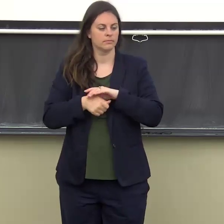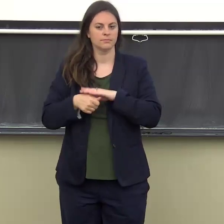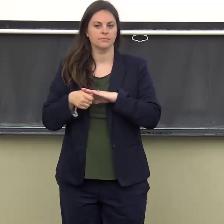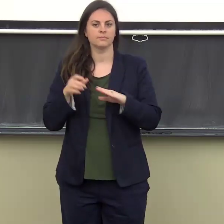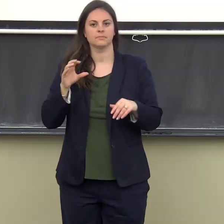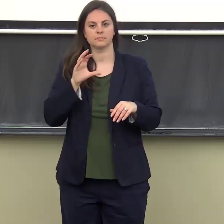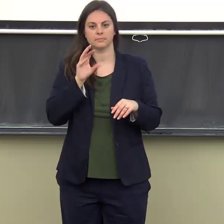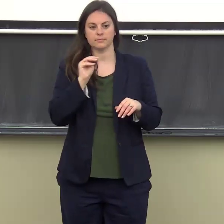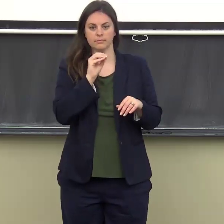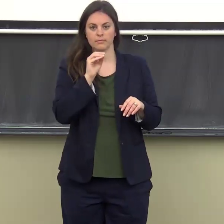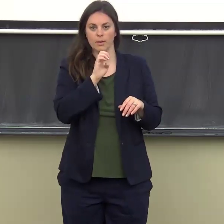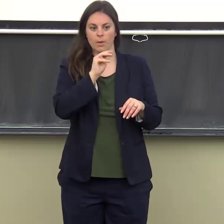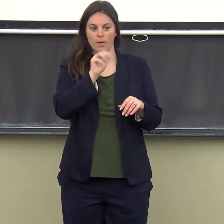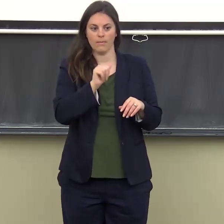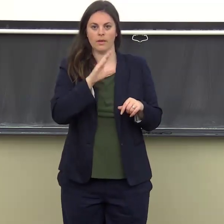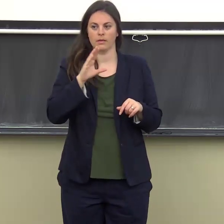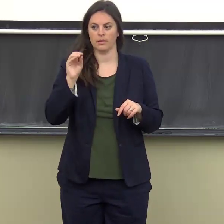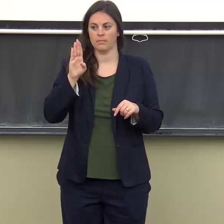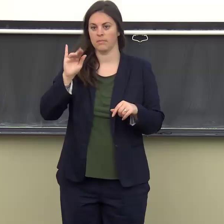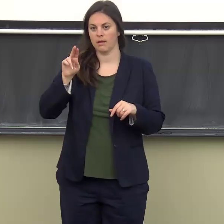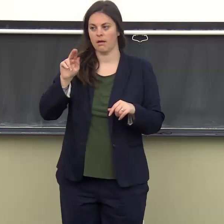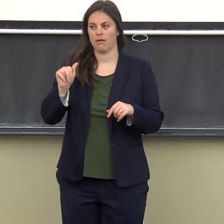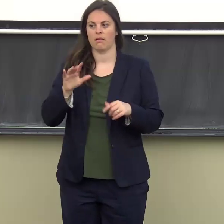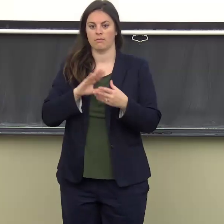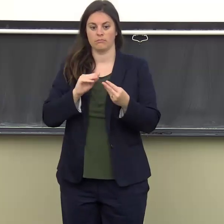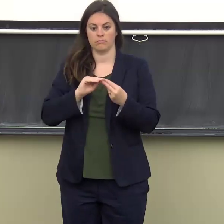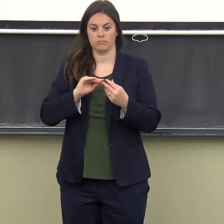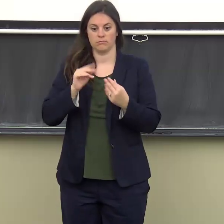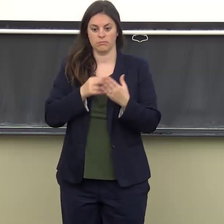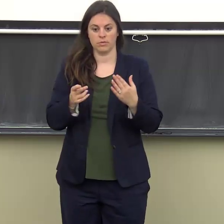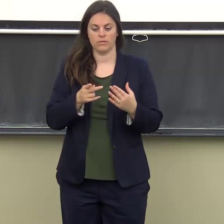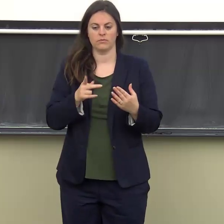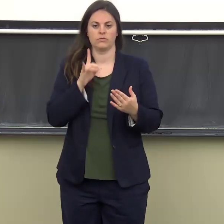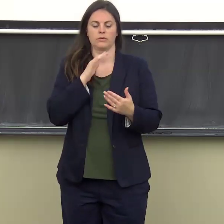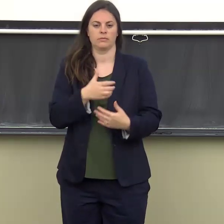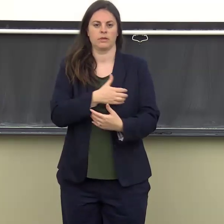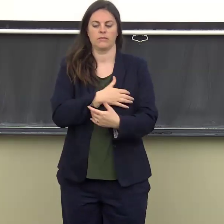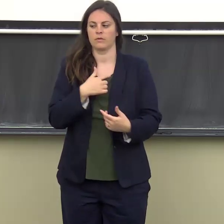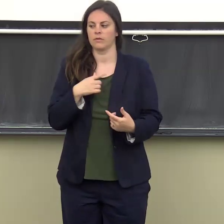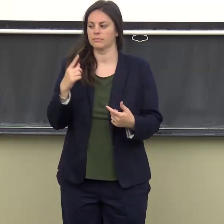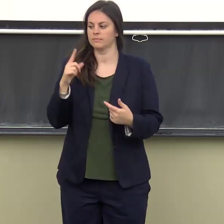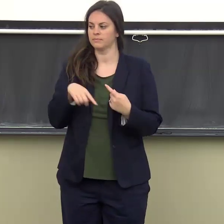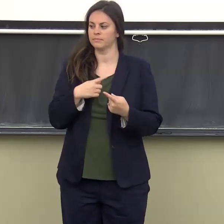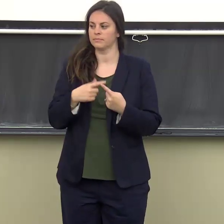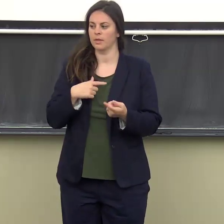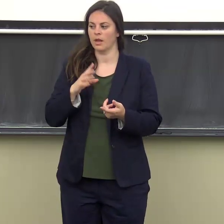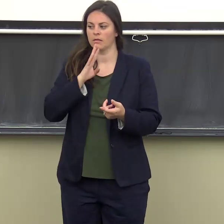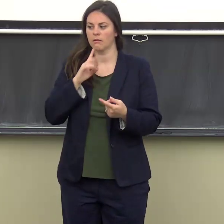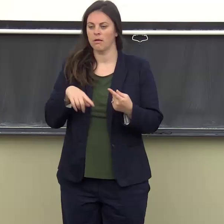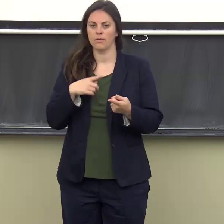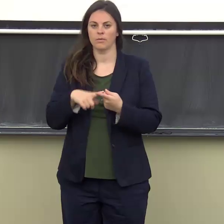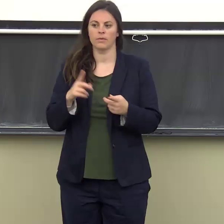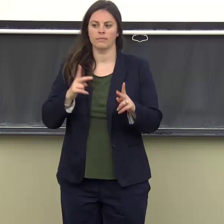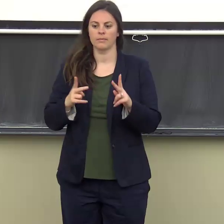Moima and Bianca, are saying, I think is really powerful. Because when I've talked to people who are doing accessibility